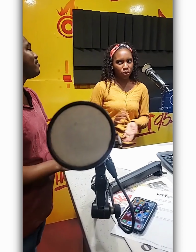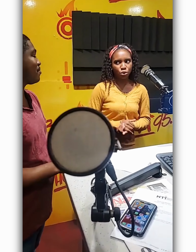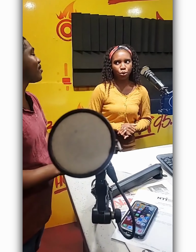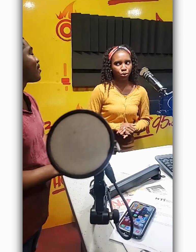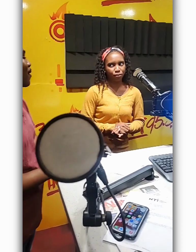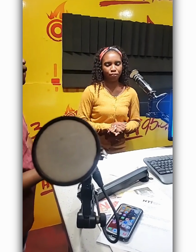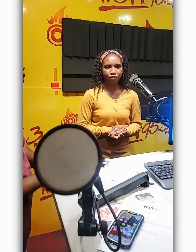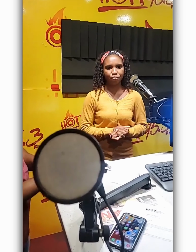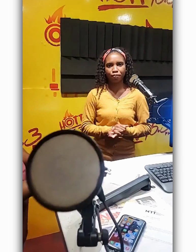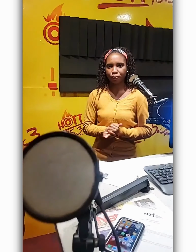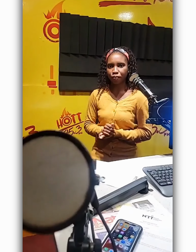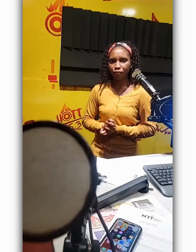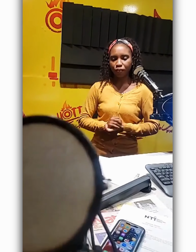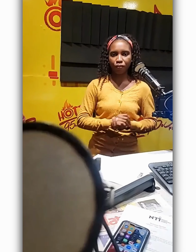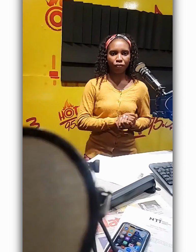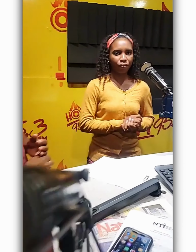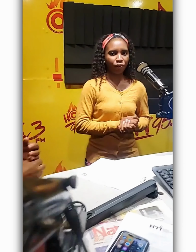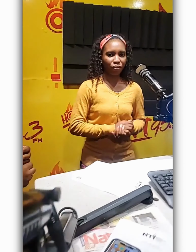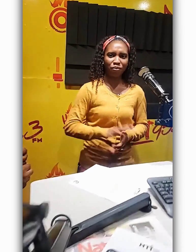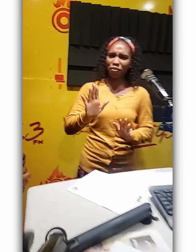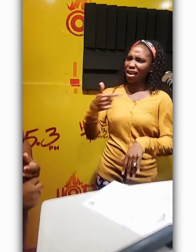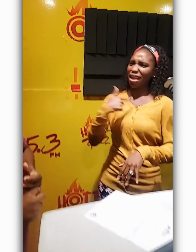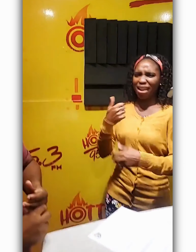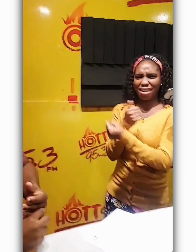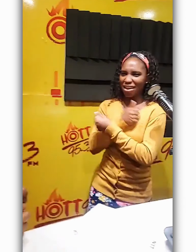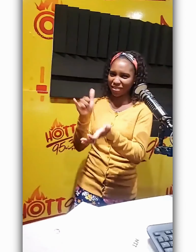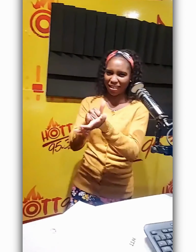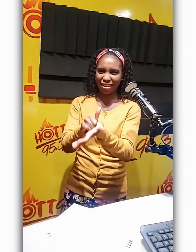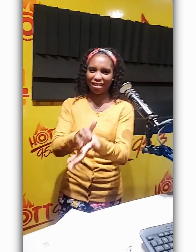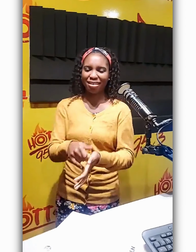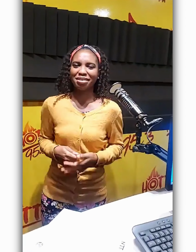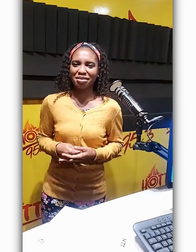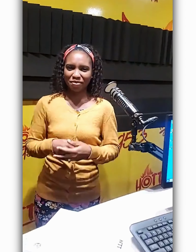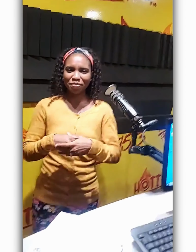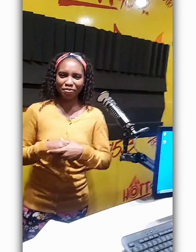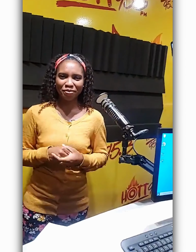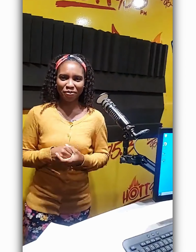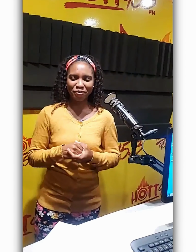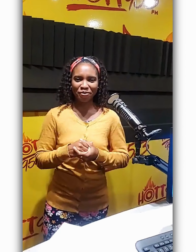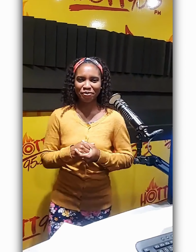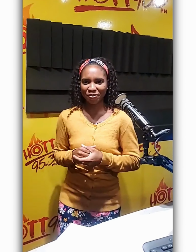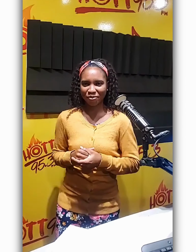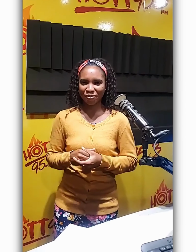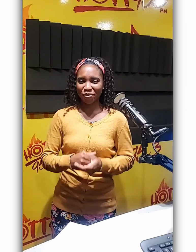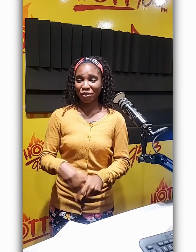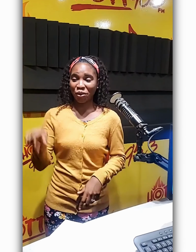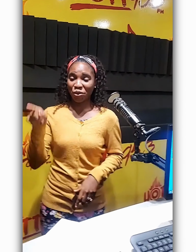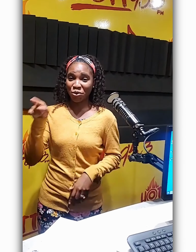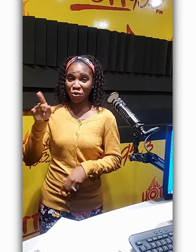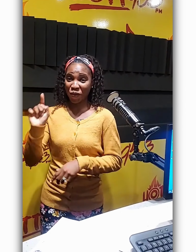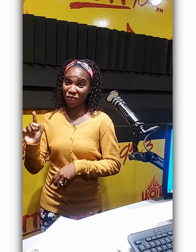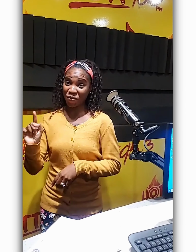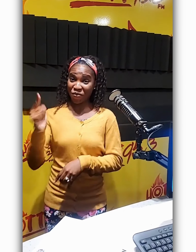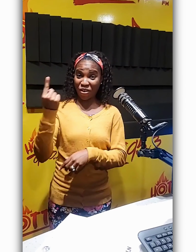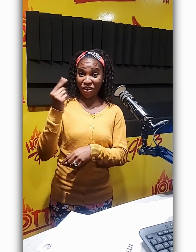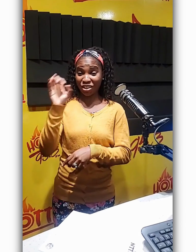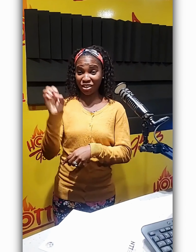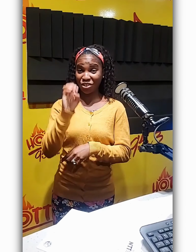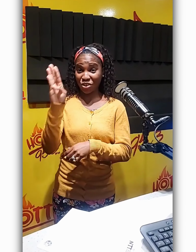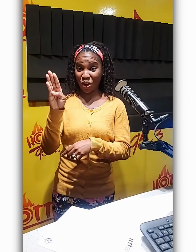cool. No, I love that. I love that. No, the feeling of your first gig after you embark on a